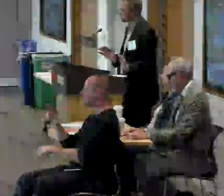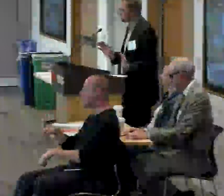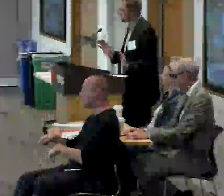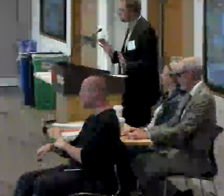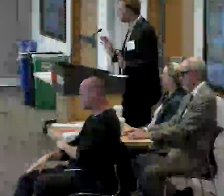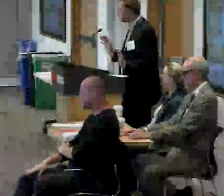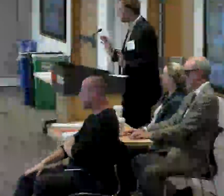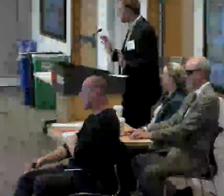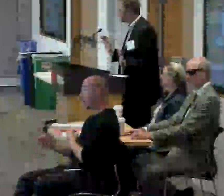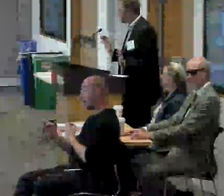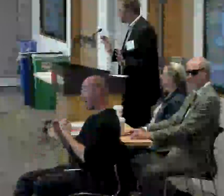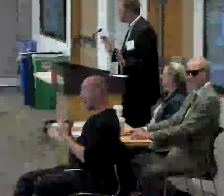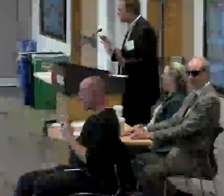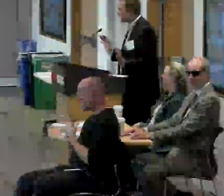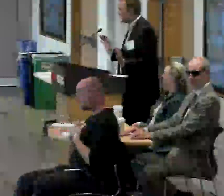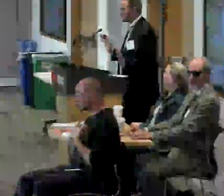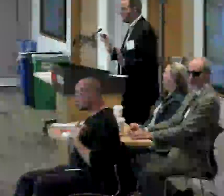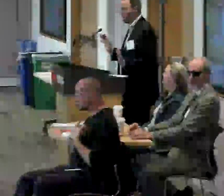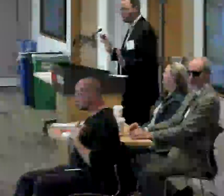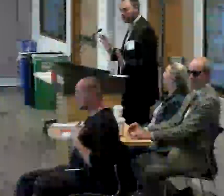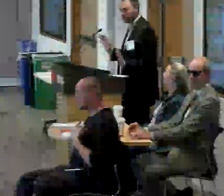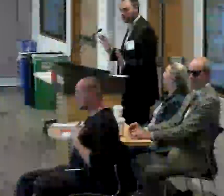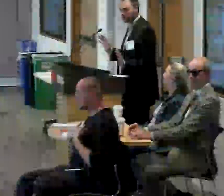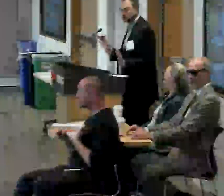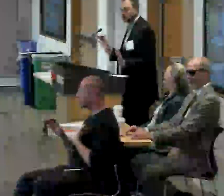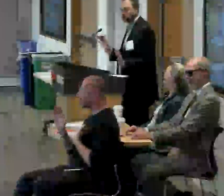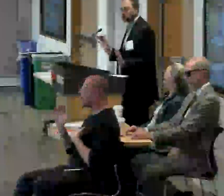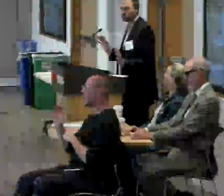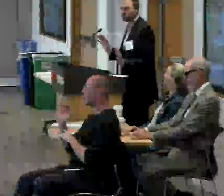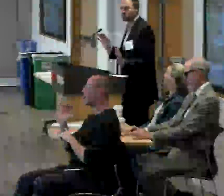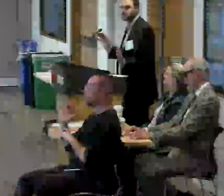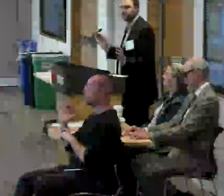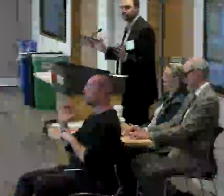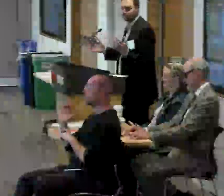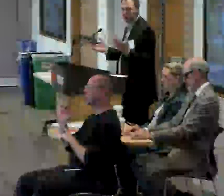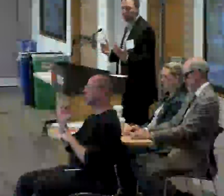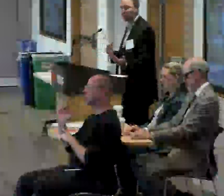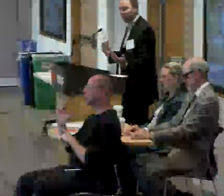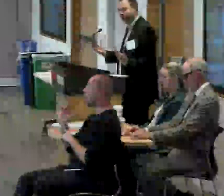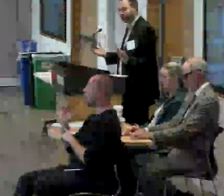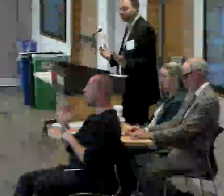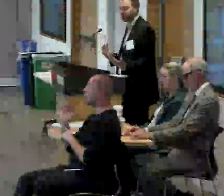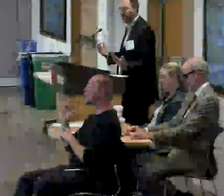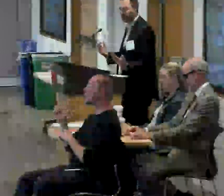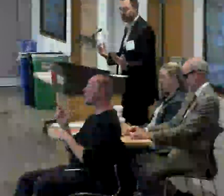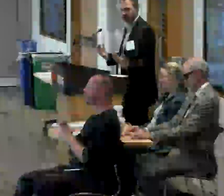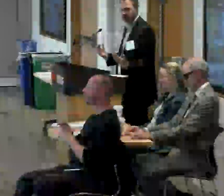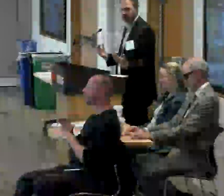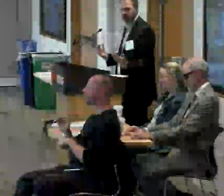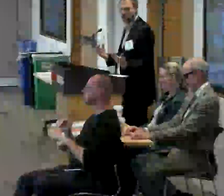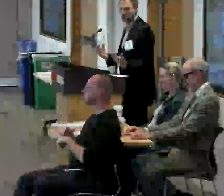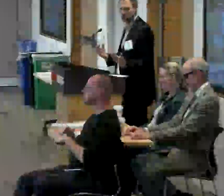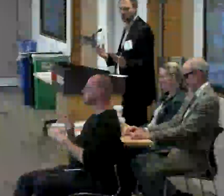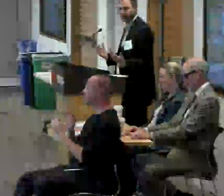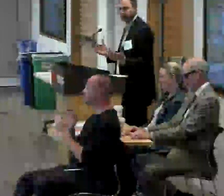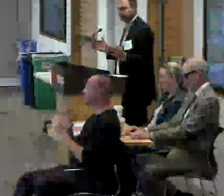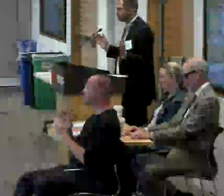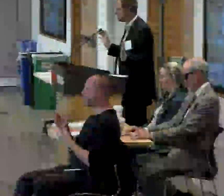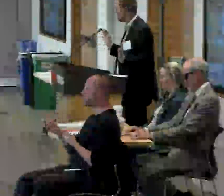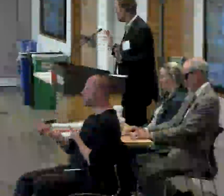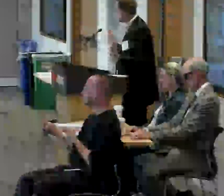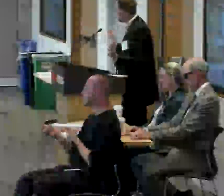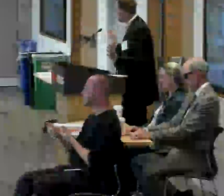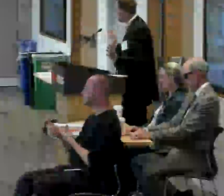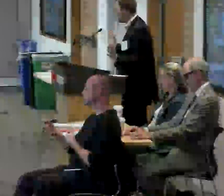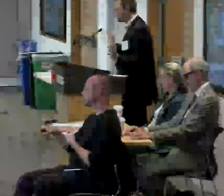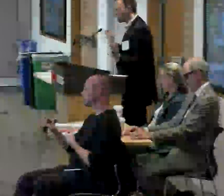Any questions before we get started? We're going to have time later to have some more feedback and interaction with everyone in the audience, but want to check and see